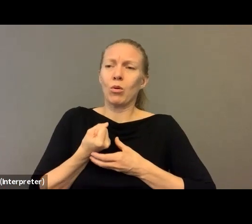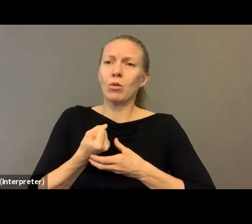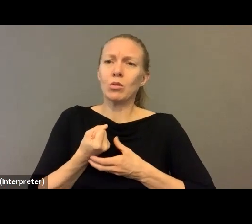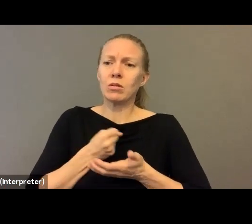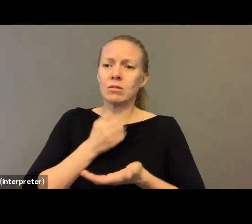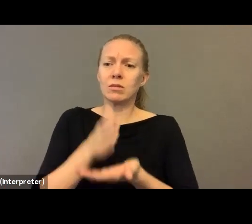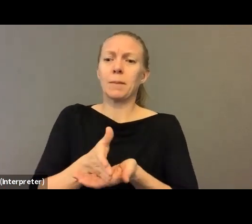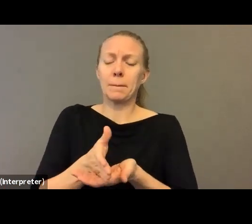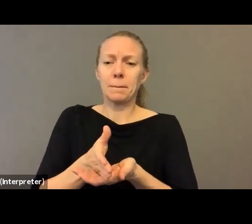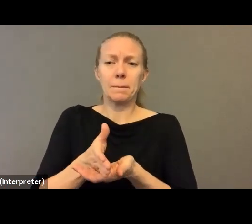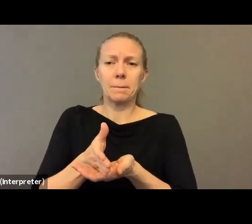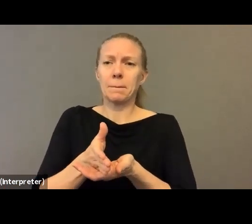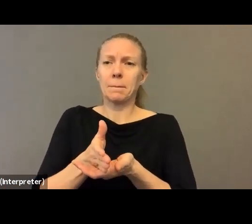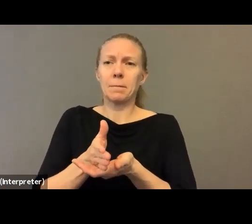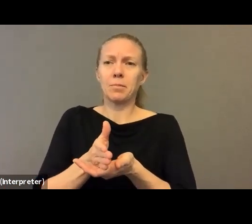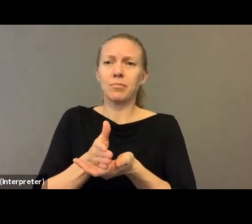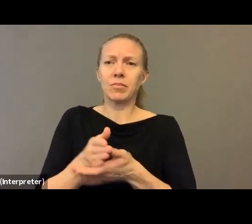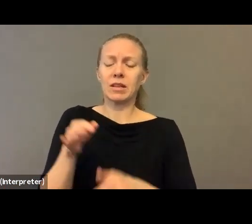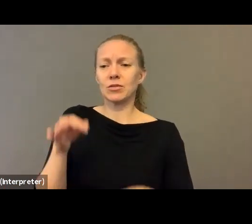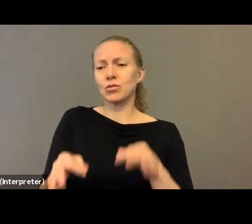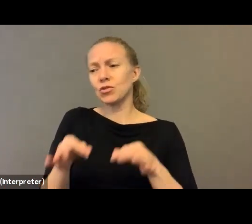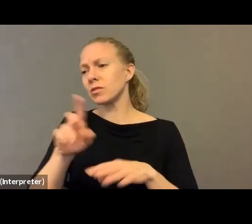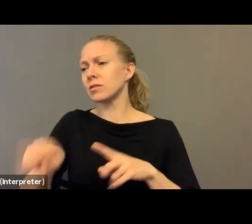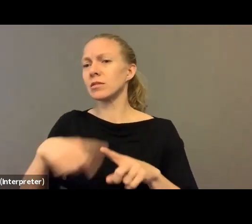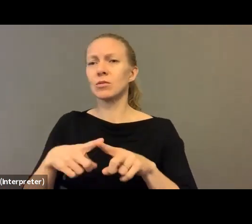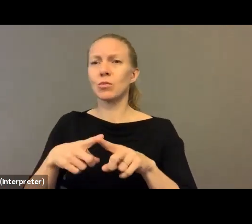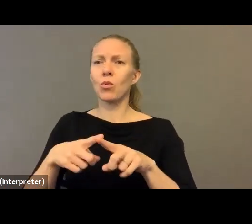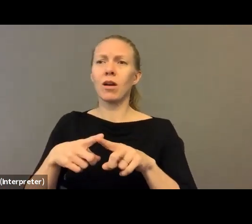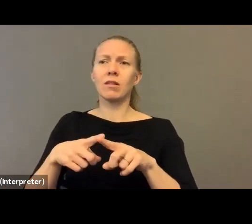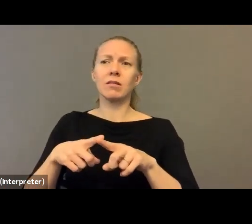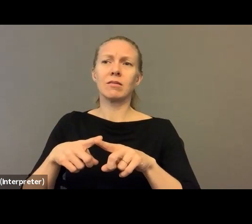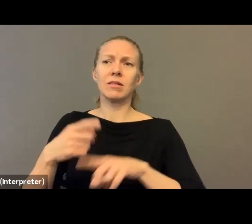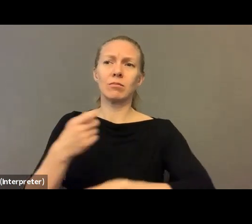as just is when felled.